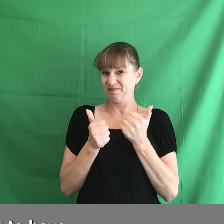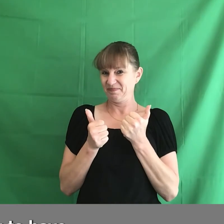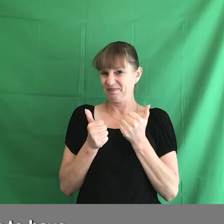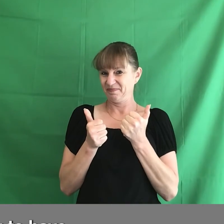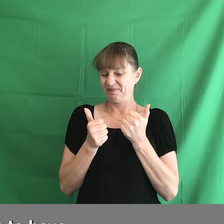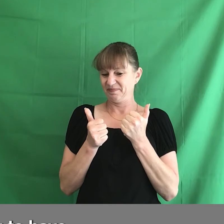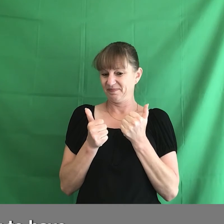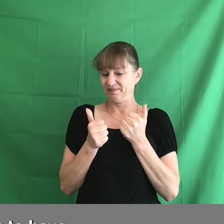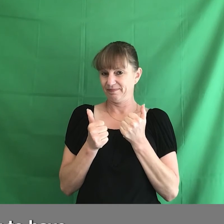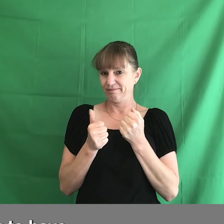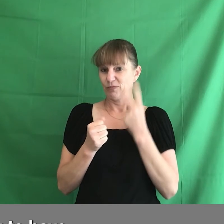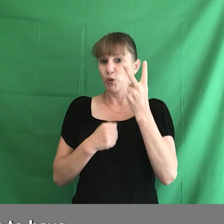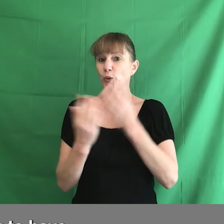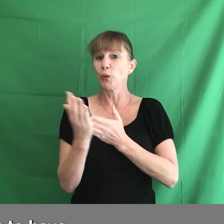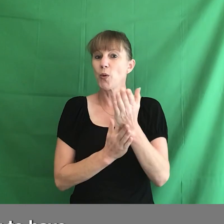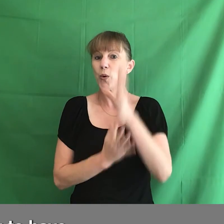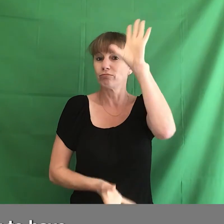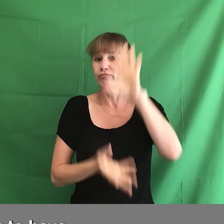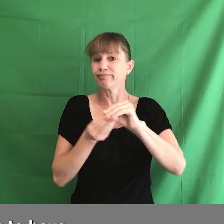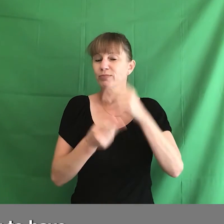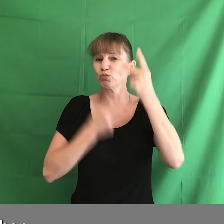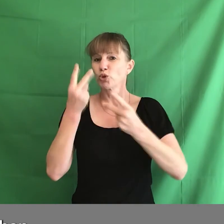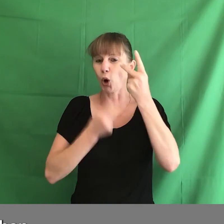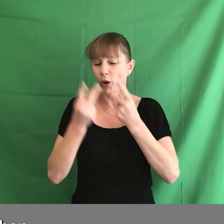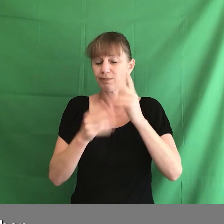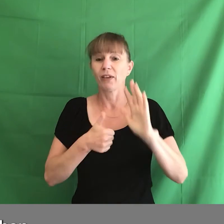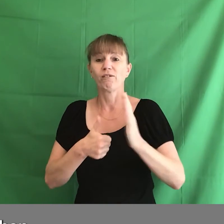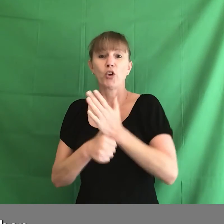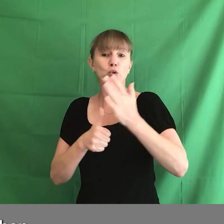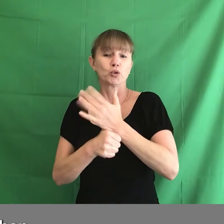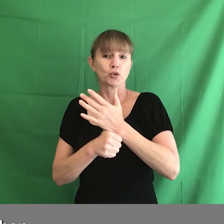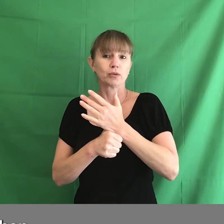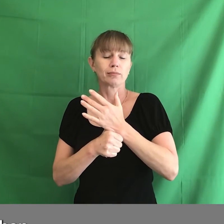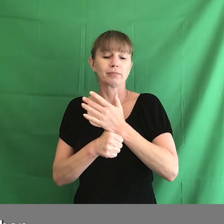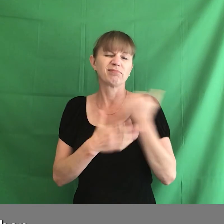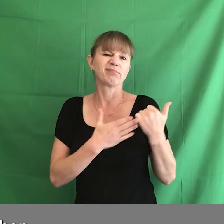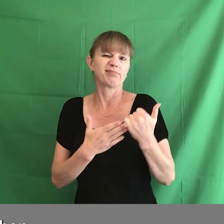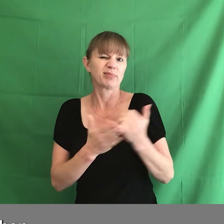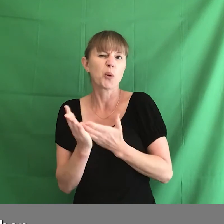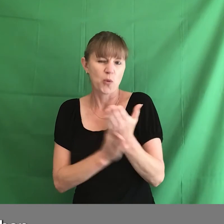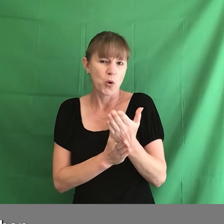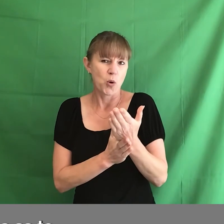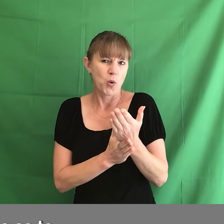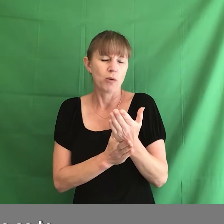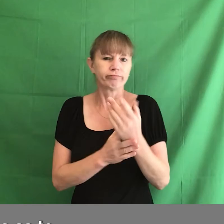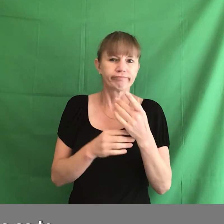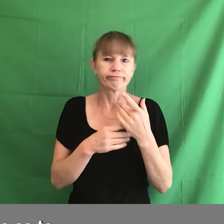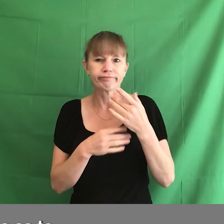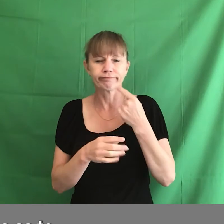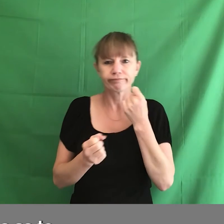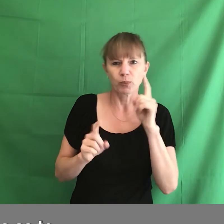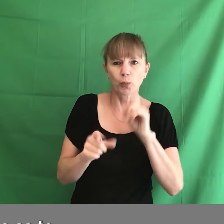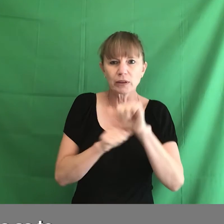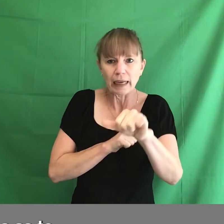Fab! So we're going to have two run-throughs of the whole thing now. The first one, then I'll kind of help you out along the way, give you some tips as to